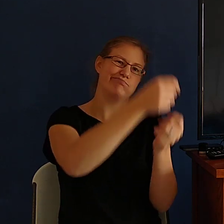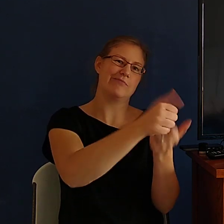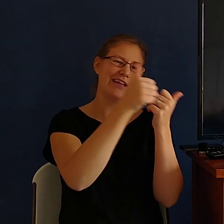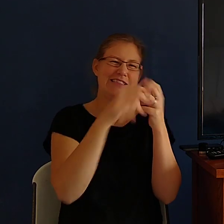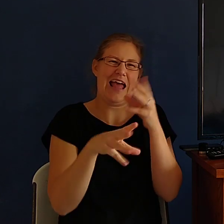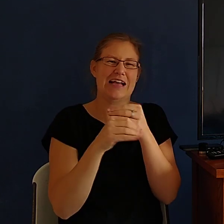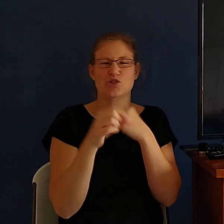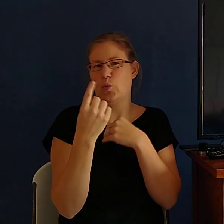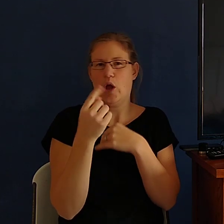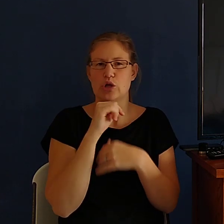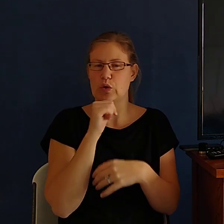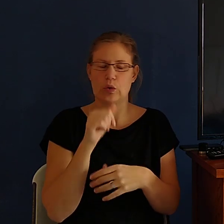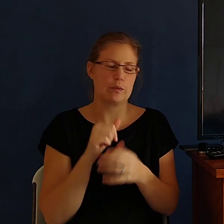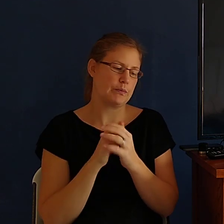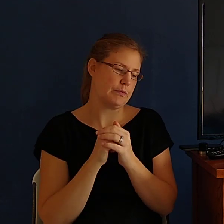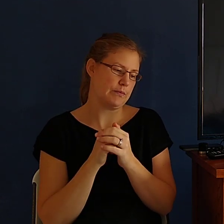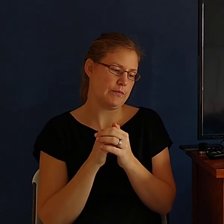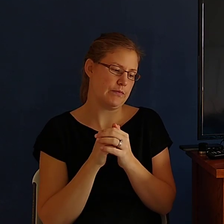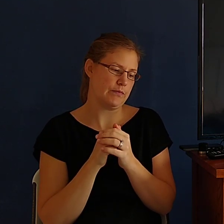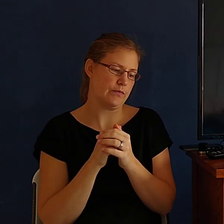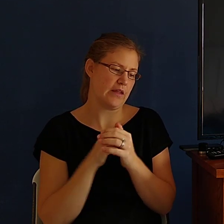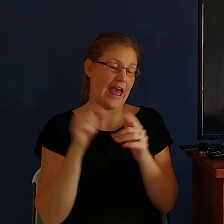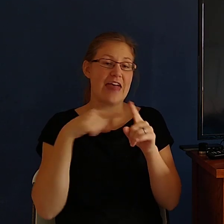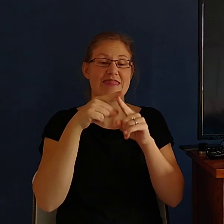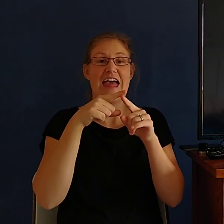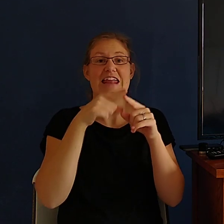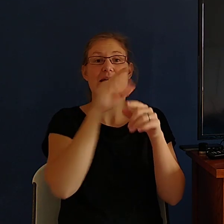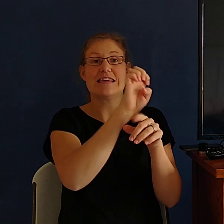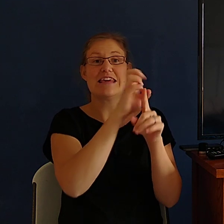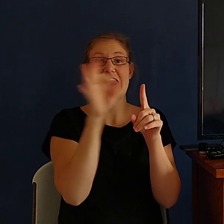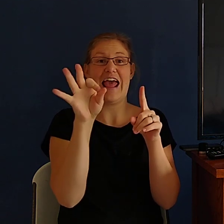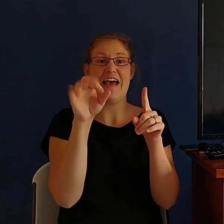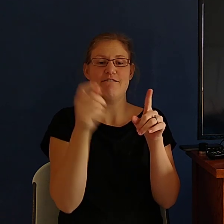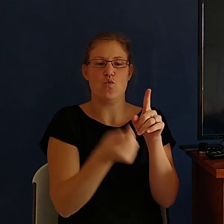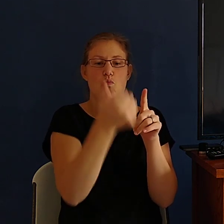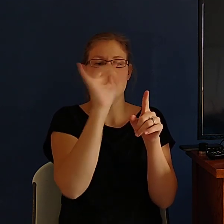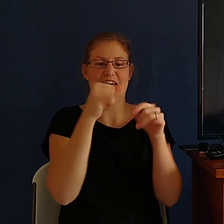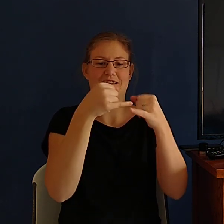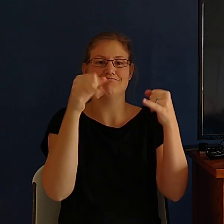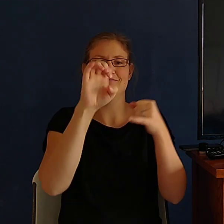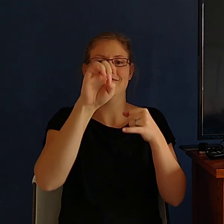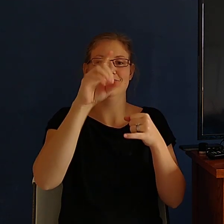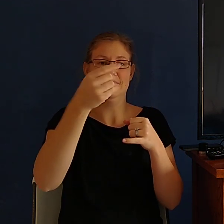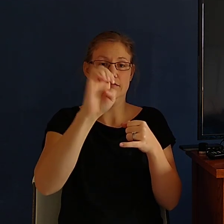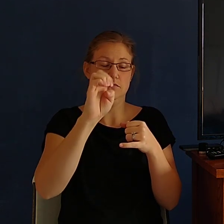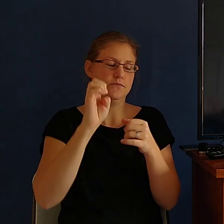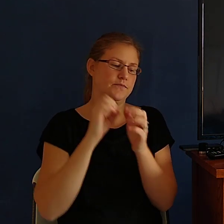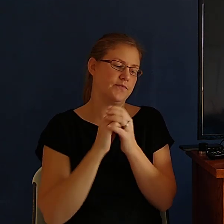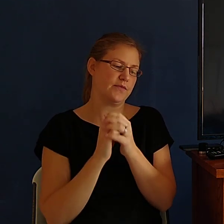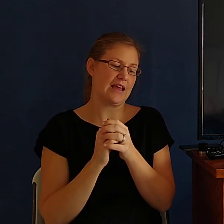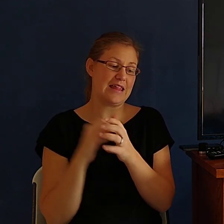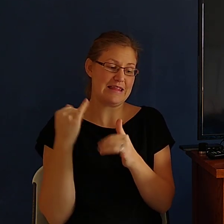Then let's remove the edge between E and F. And finally, between